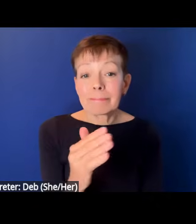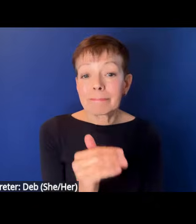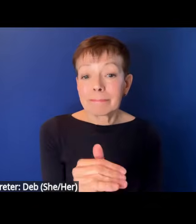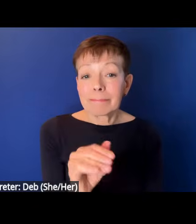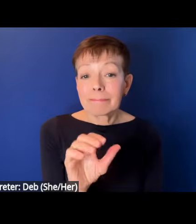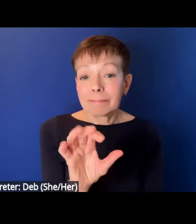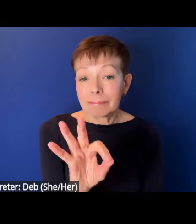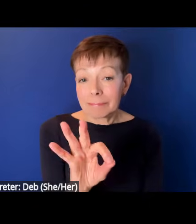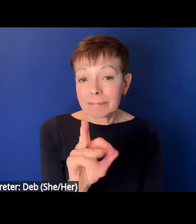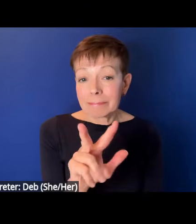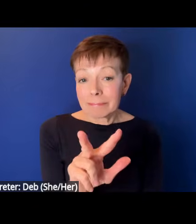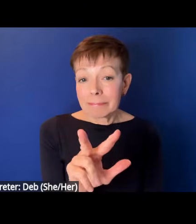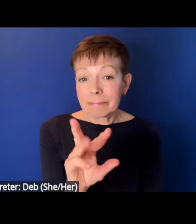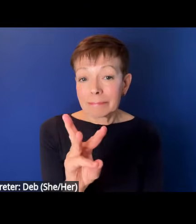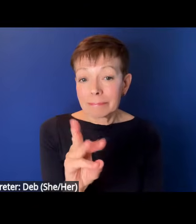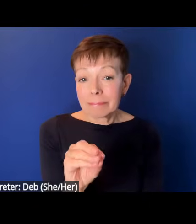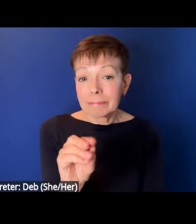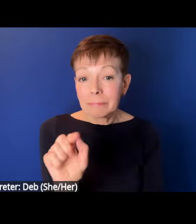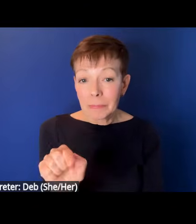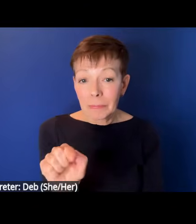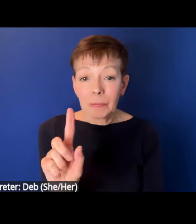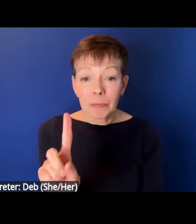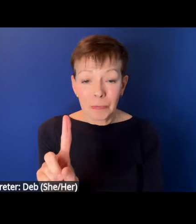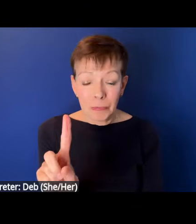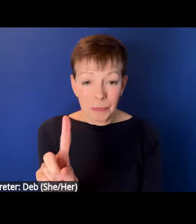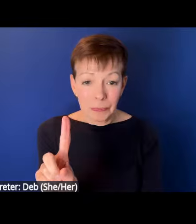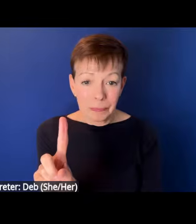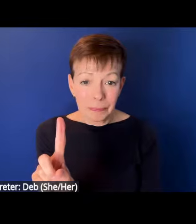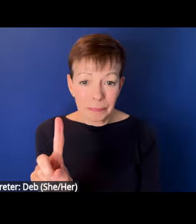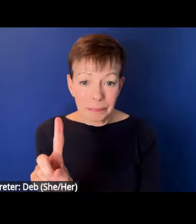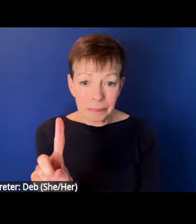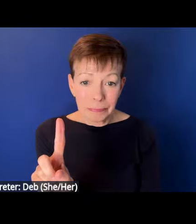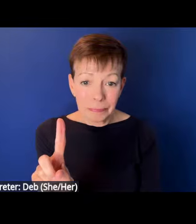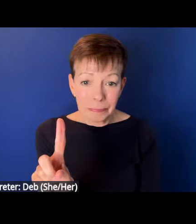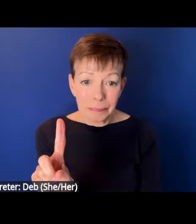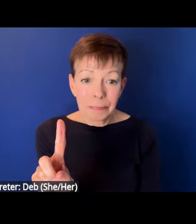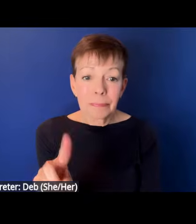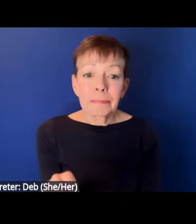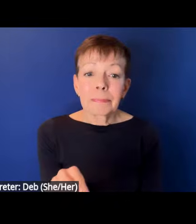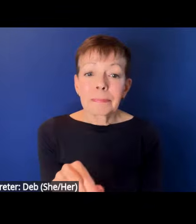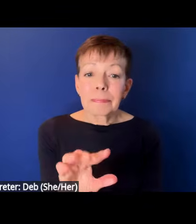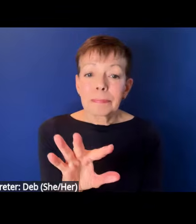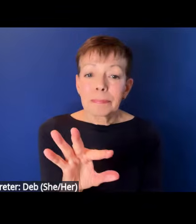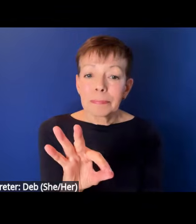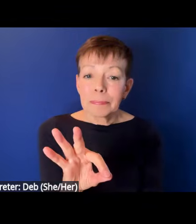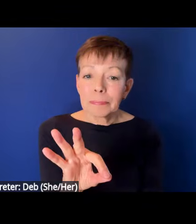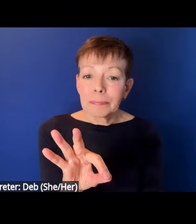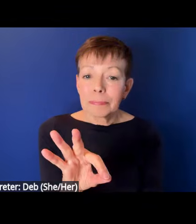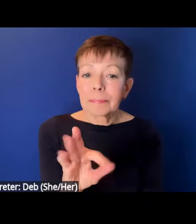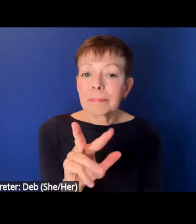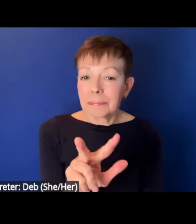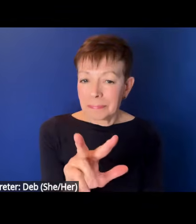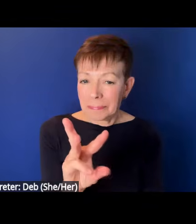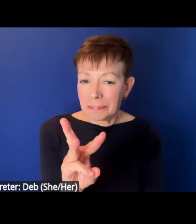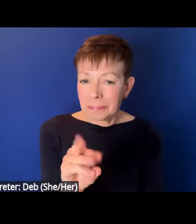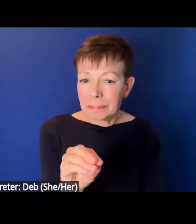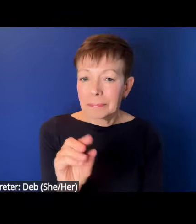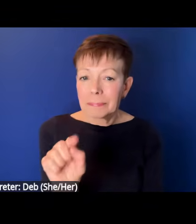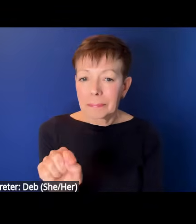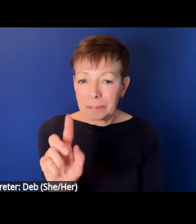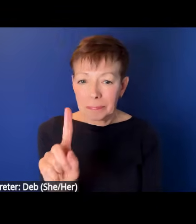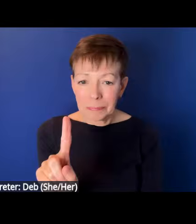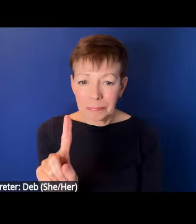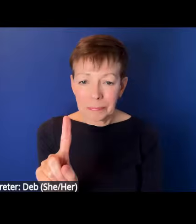bylaw 9360.01 question period during general meetings of the Board of Education, bylaw 9360.1